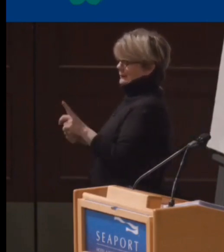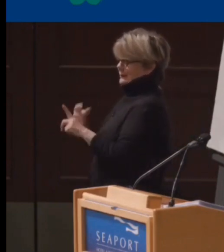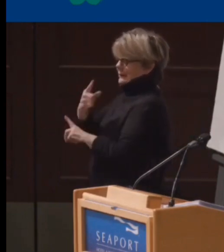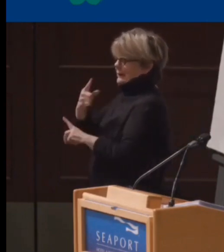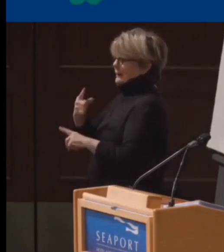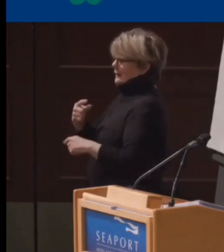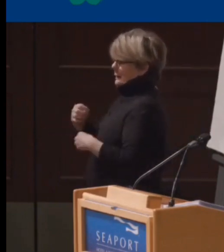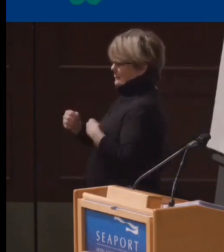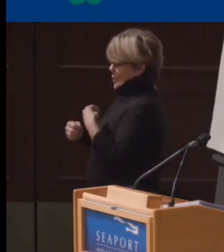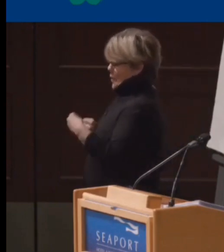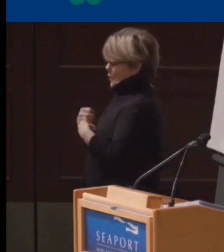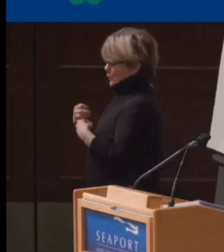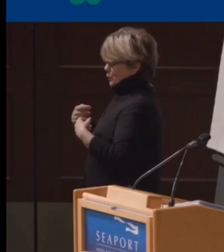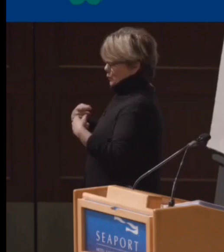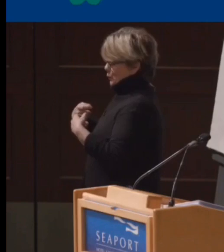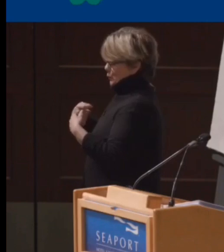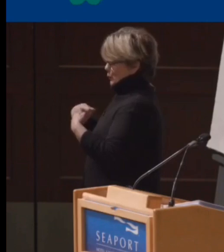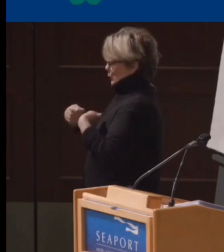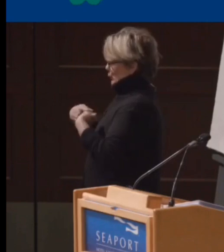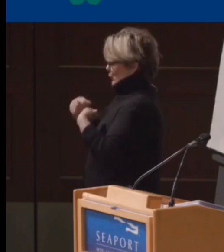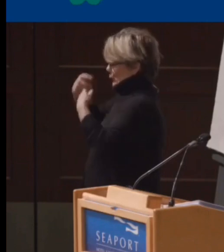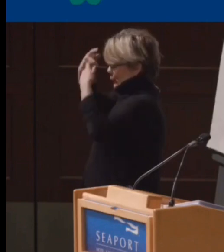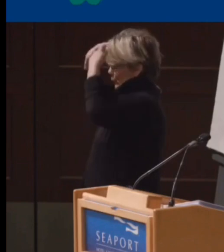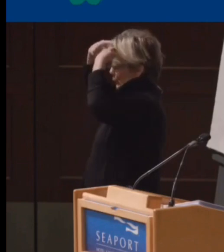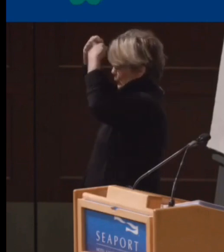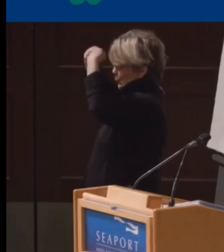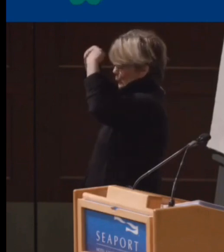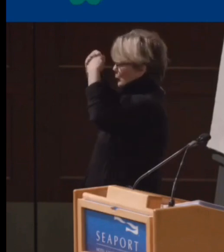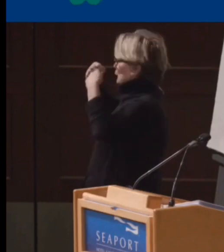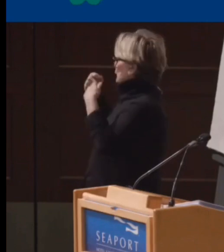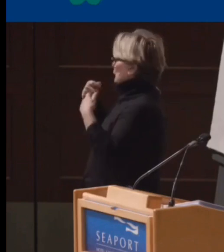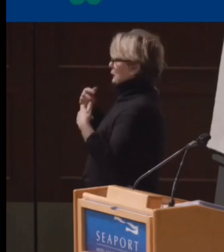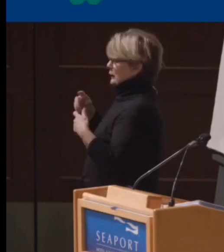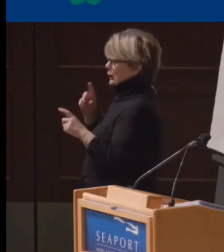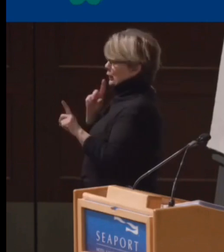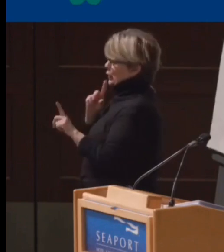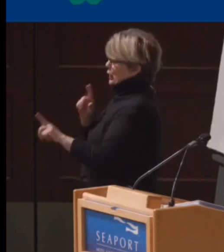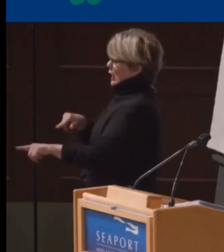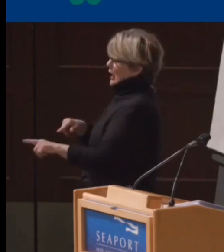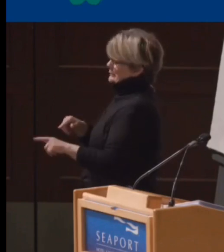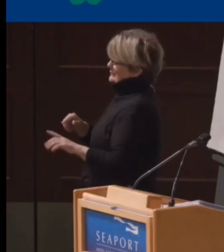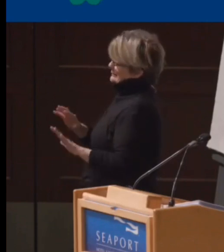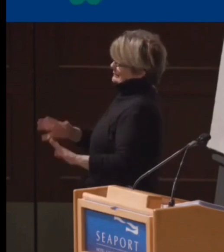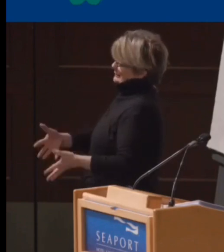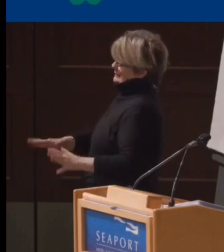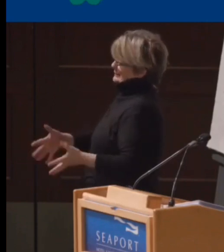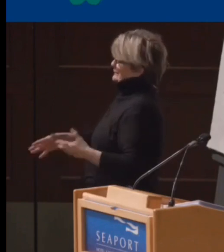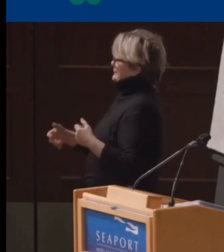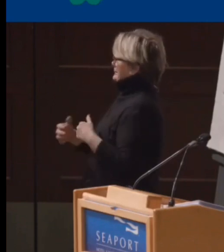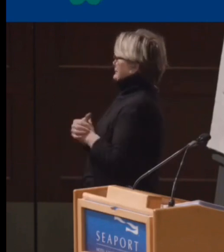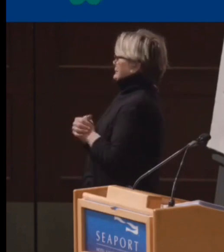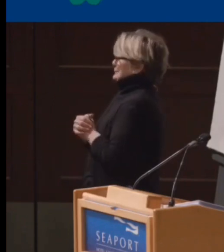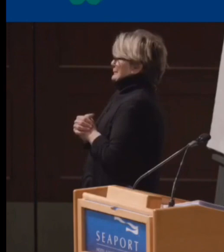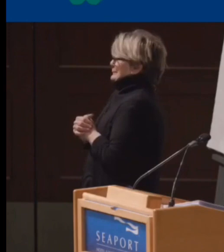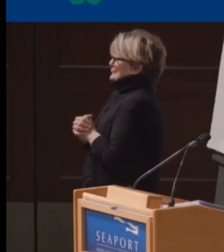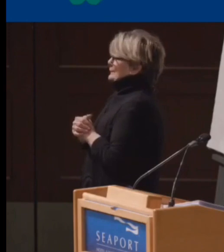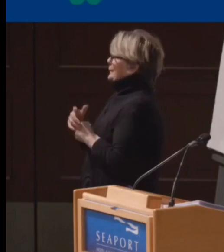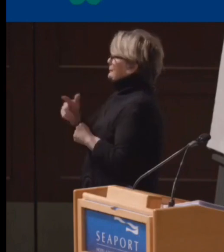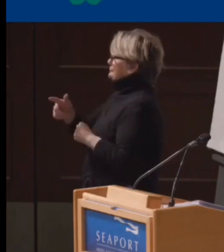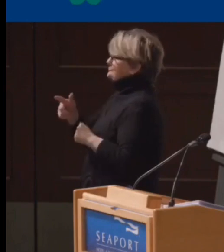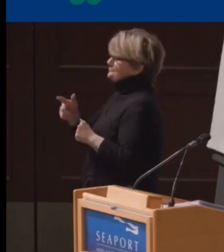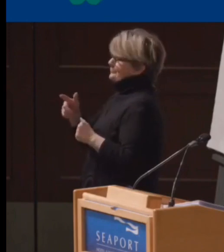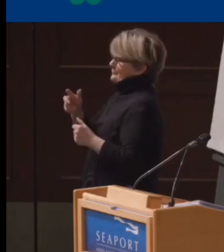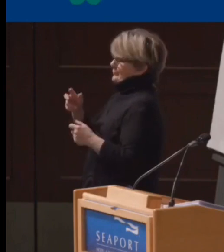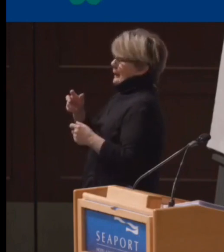can't control my emotions and my mind, and usually have a reaction that is not in line with the problem. This makes